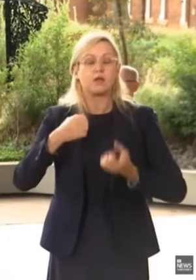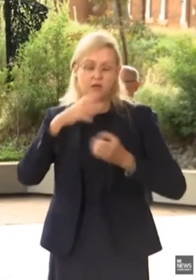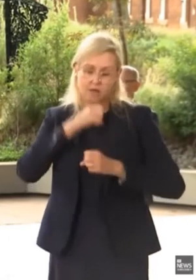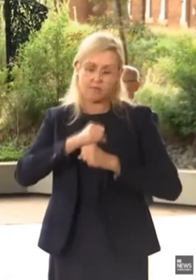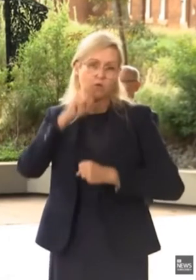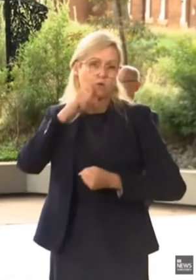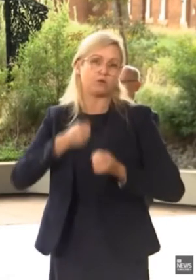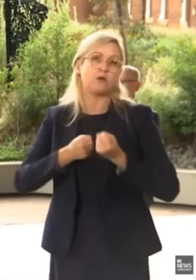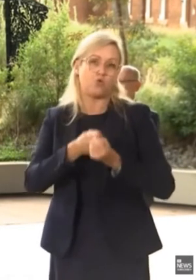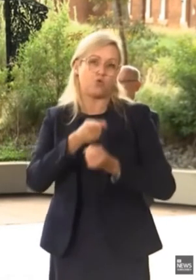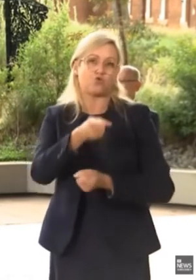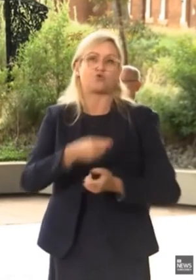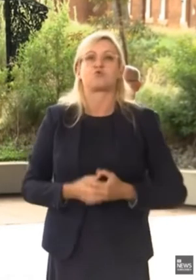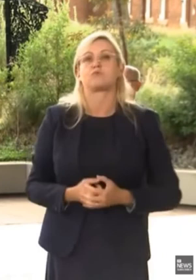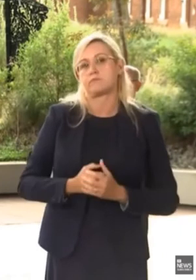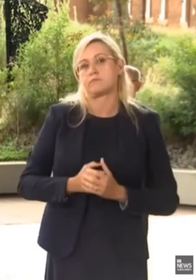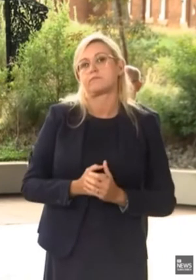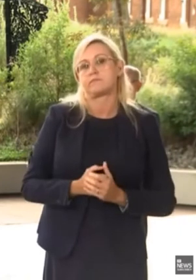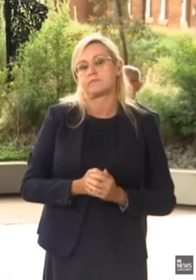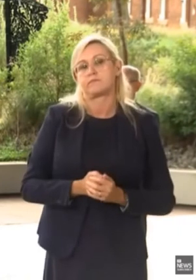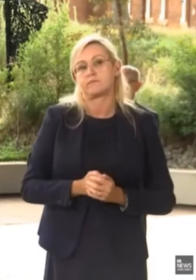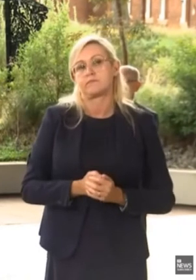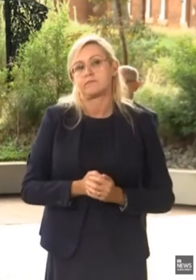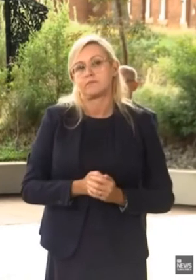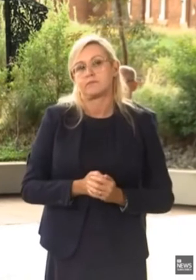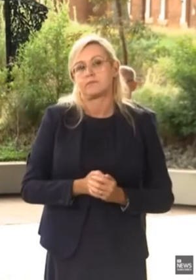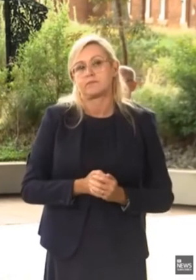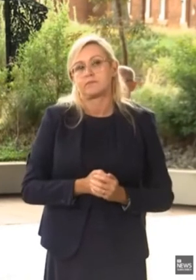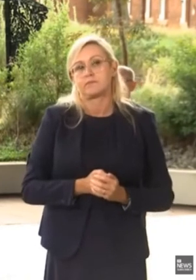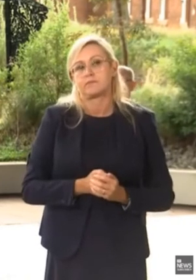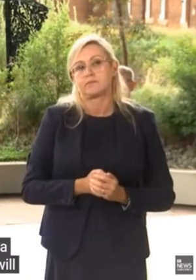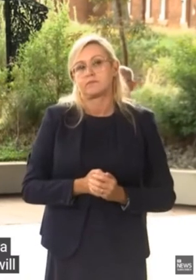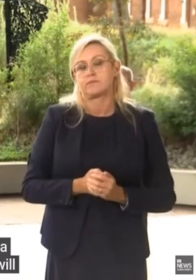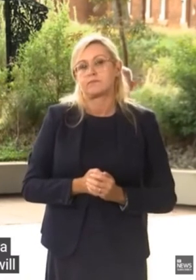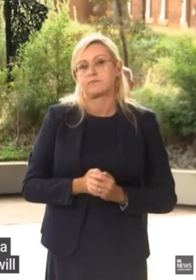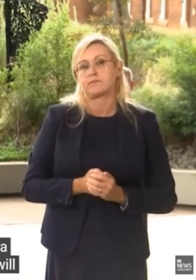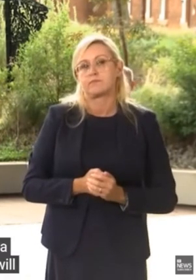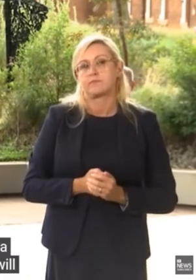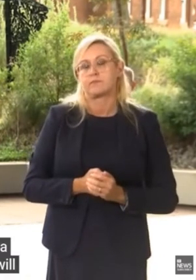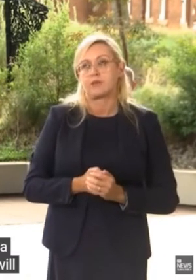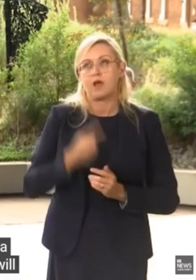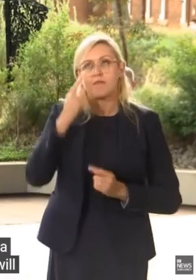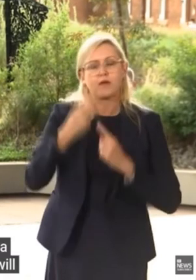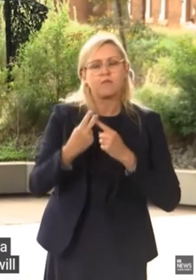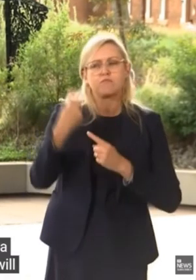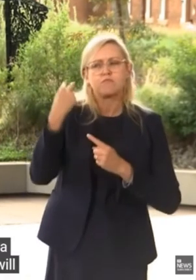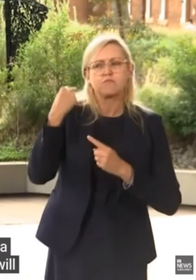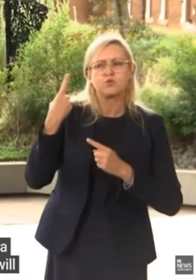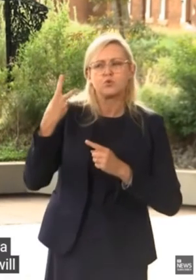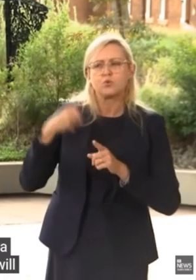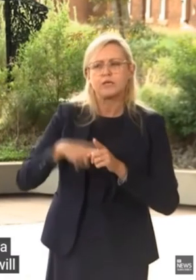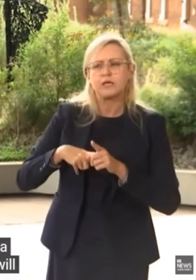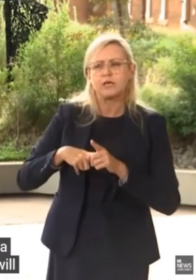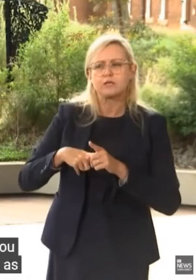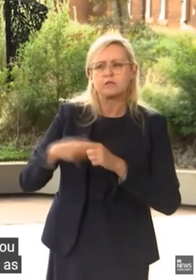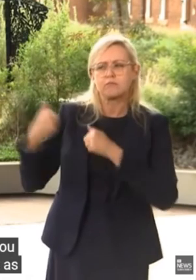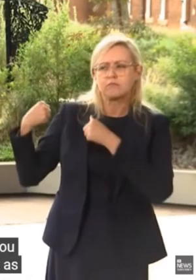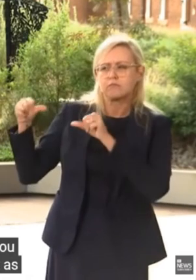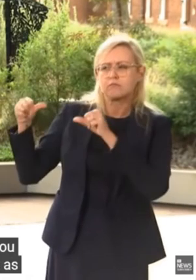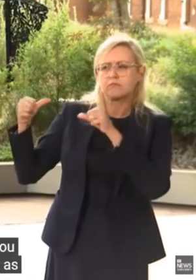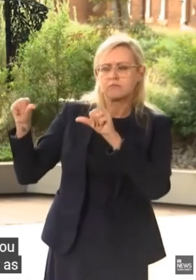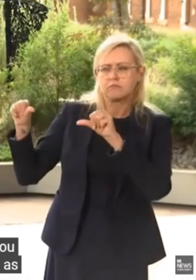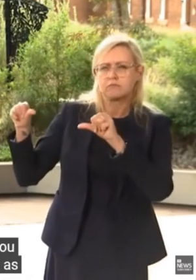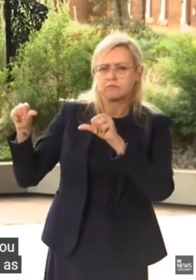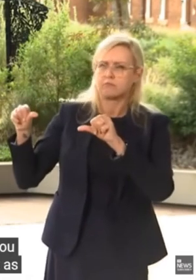incredibly confident, as going through the last 2 years, I'm incredibly confident that business will bounce back in this